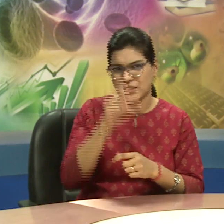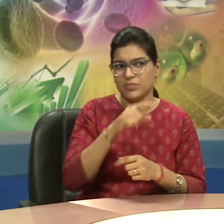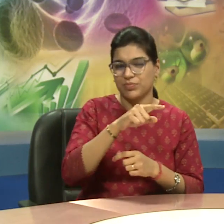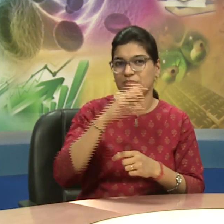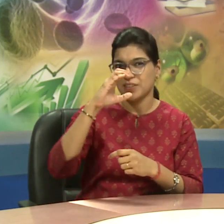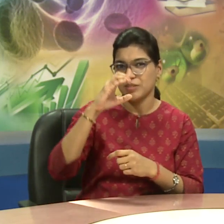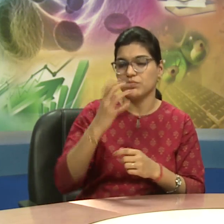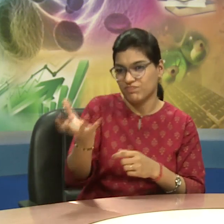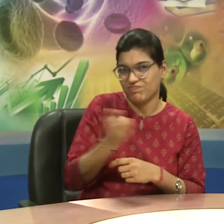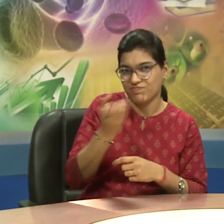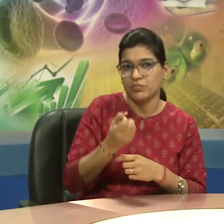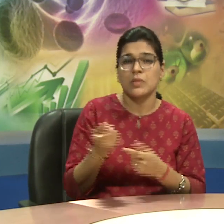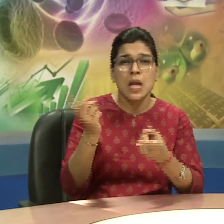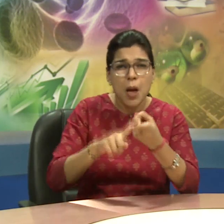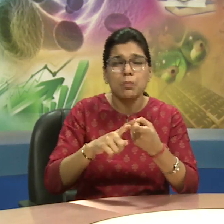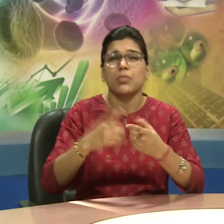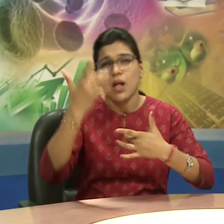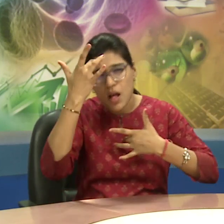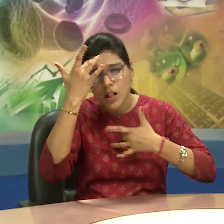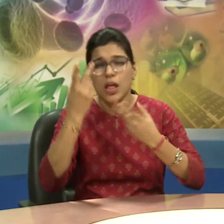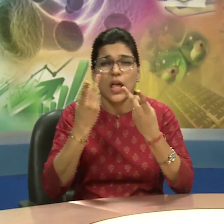Right to be heard.